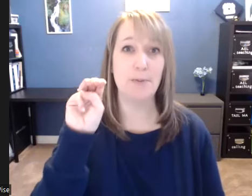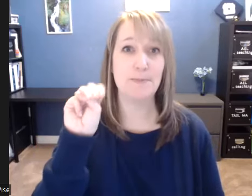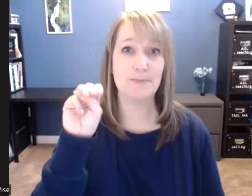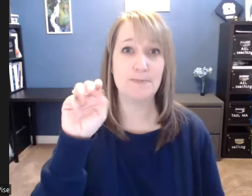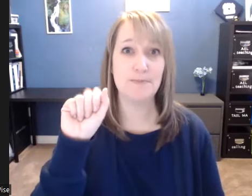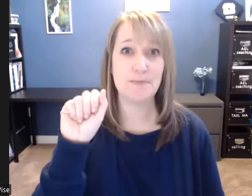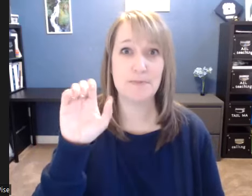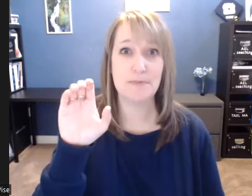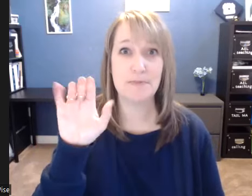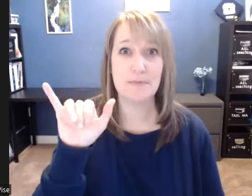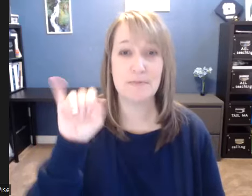example.